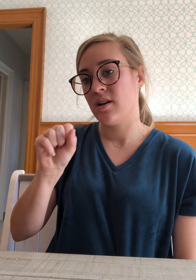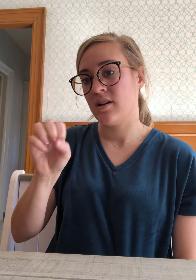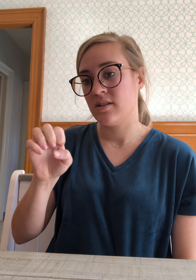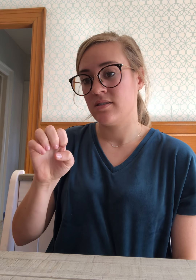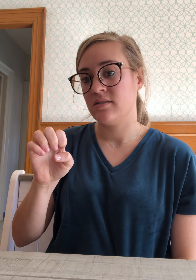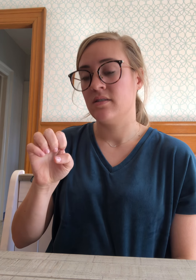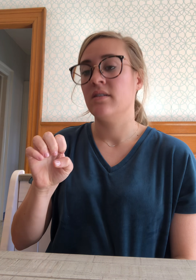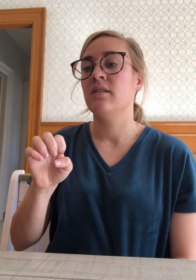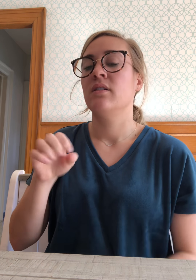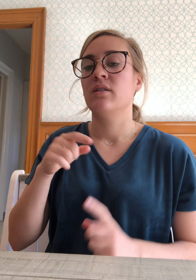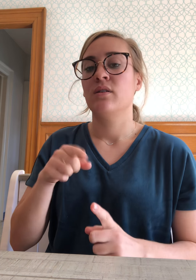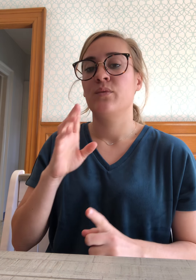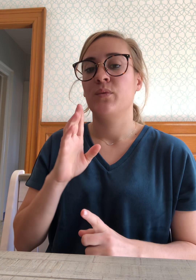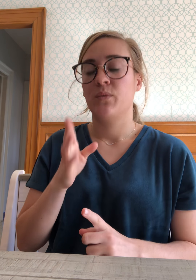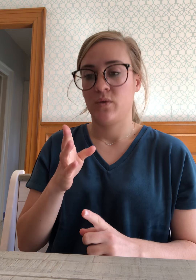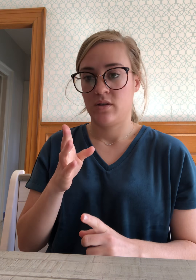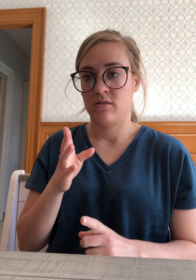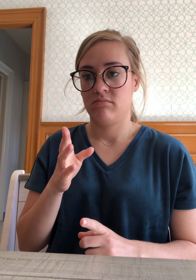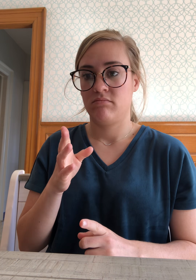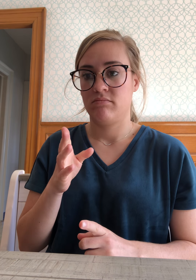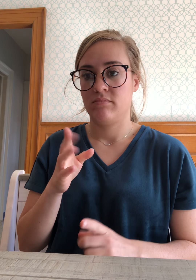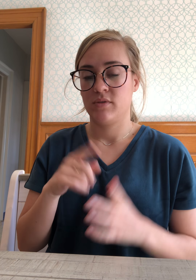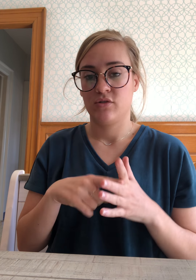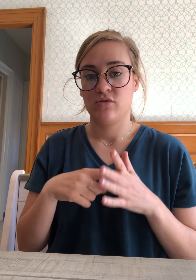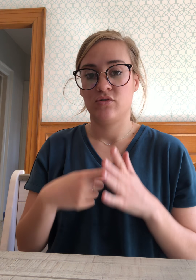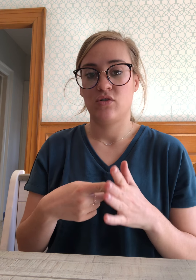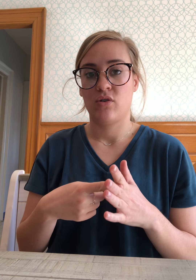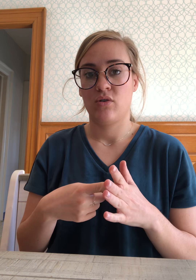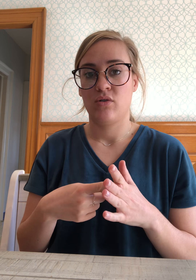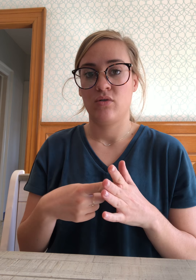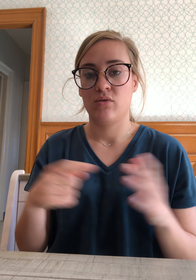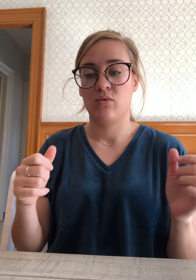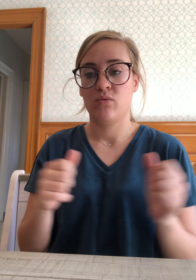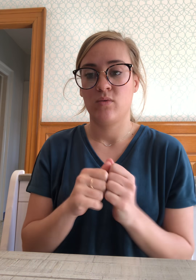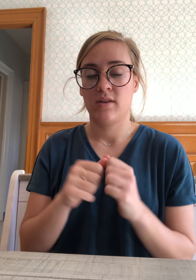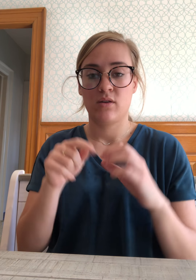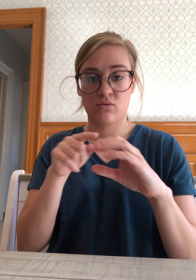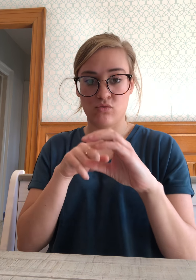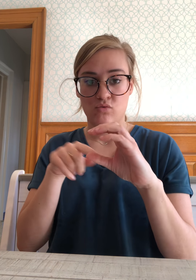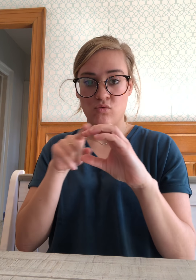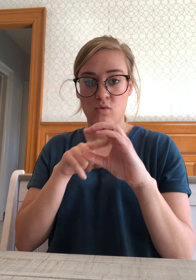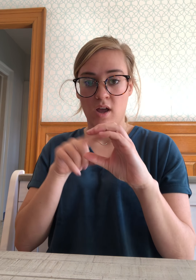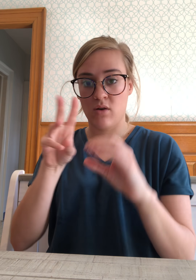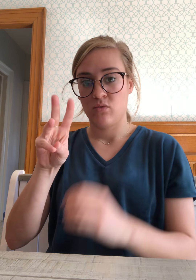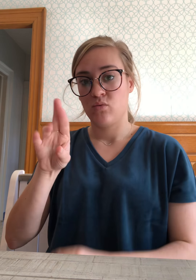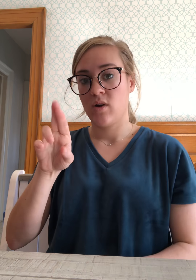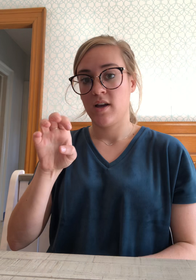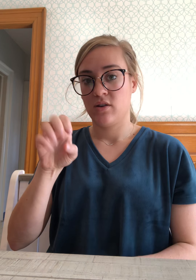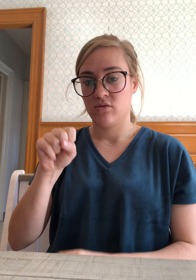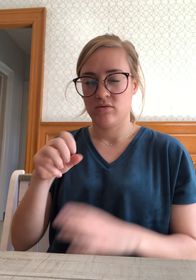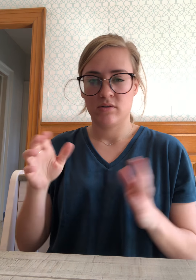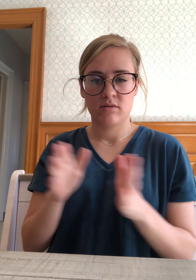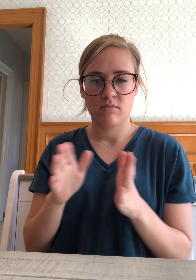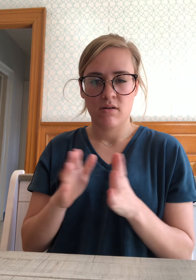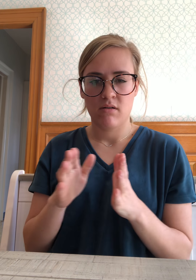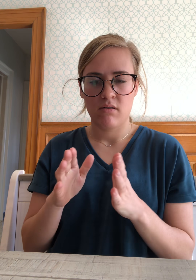you would start with round wires, smaller round wires, progress